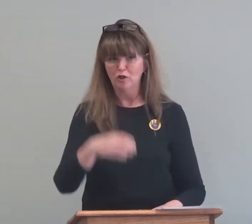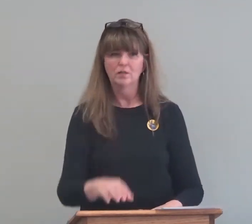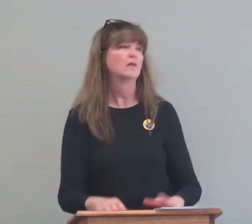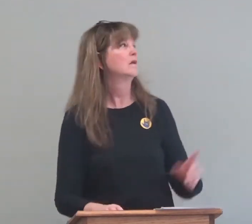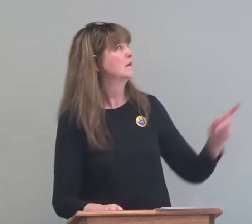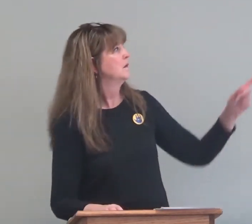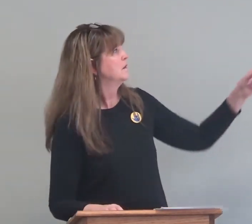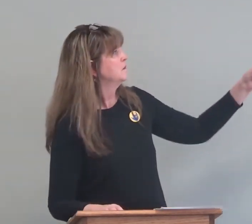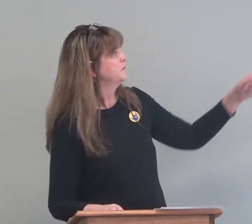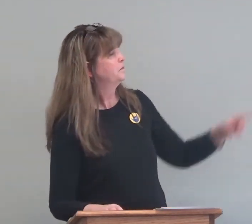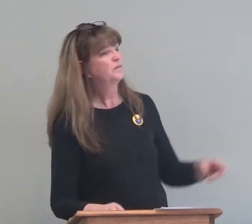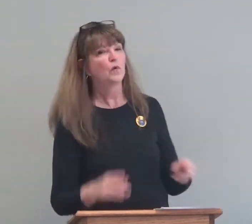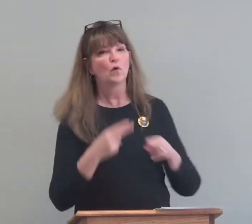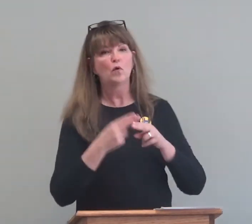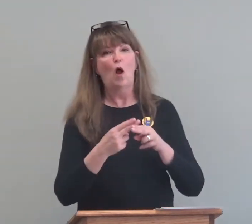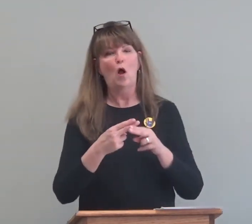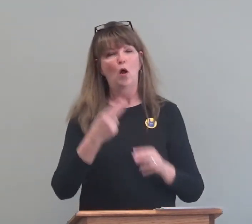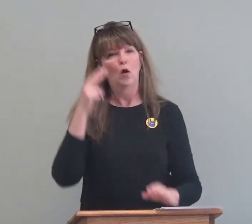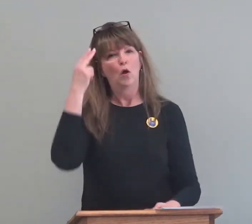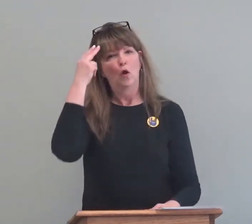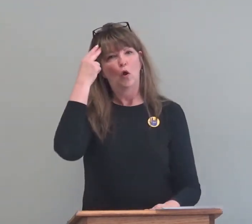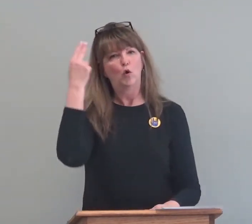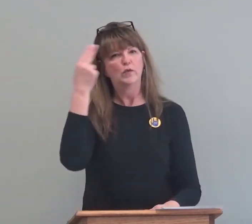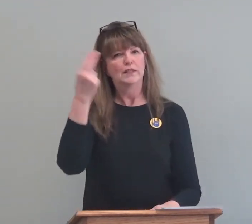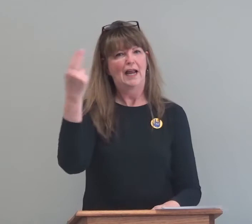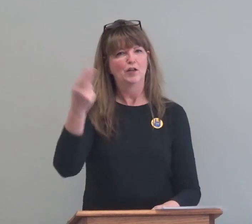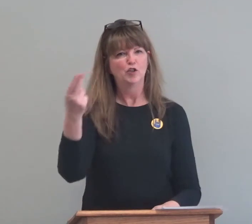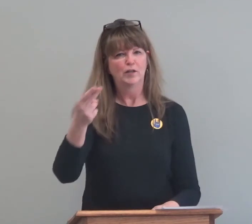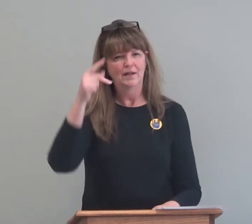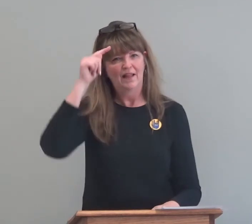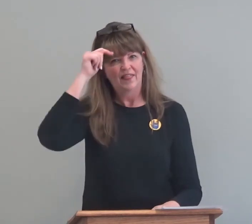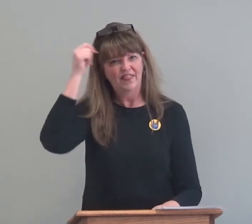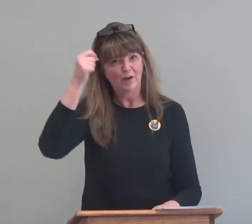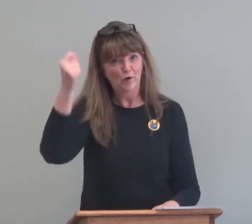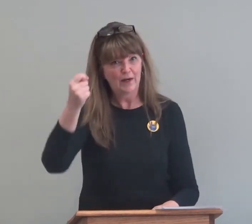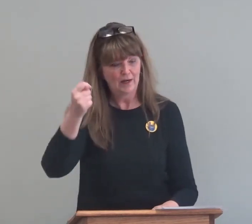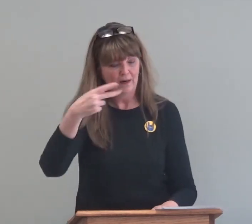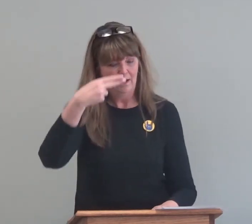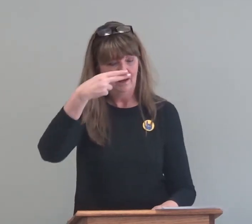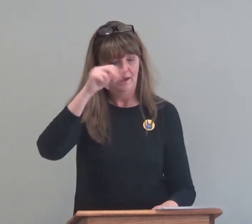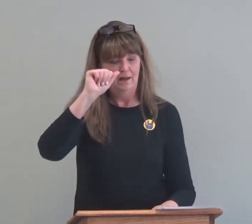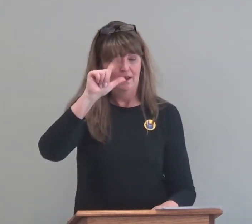Now the third objection is called the hallucination theory.